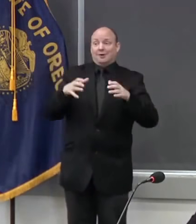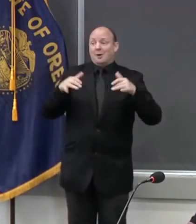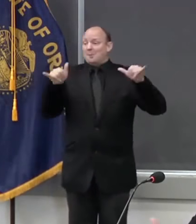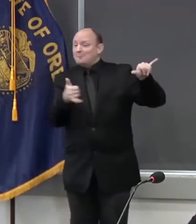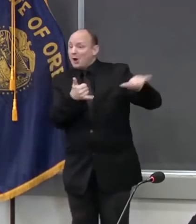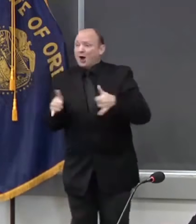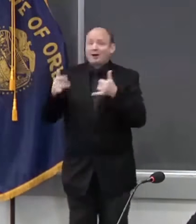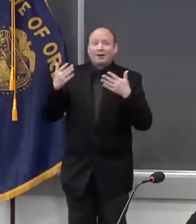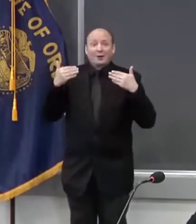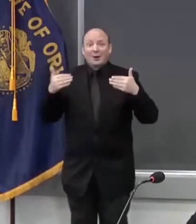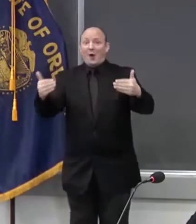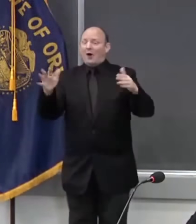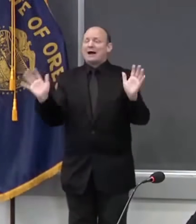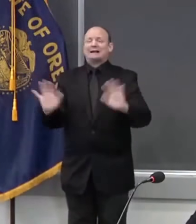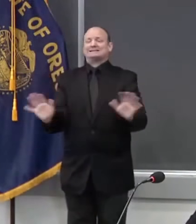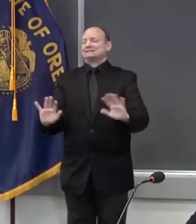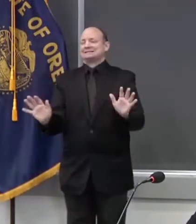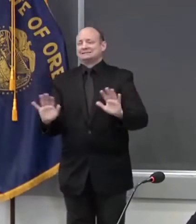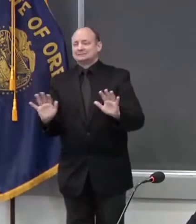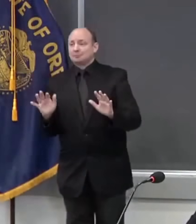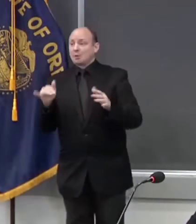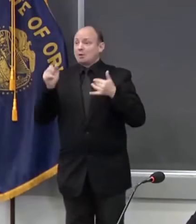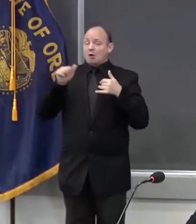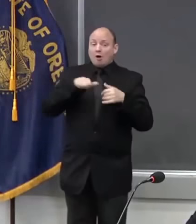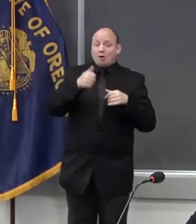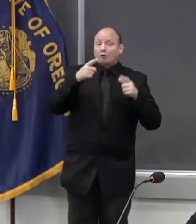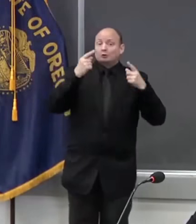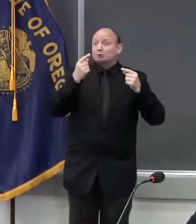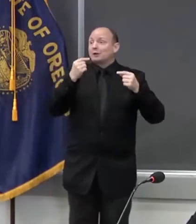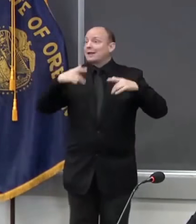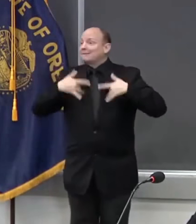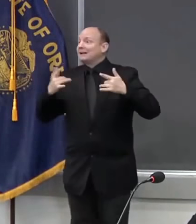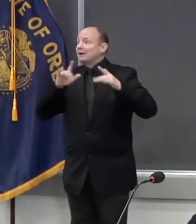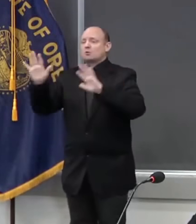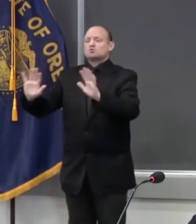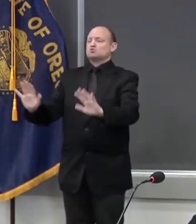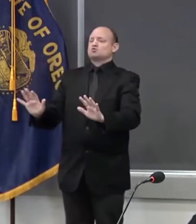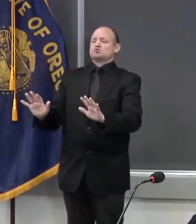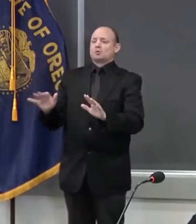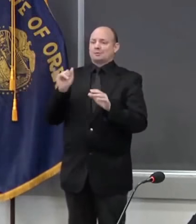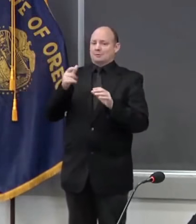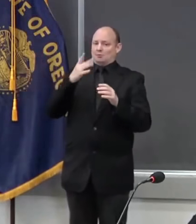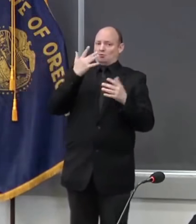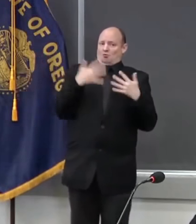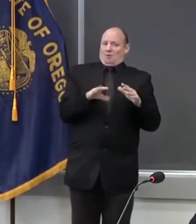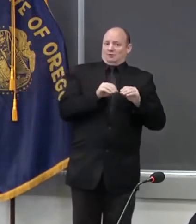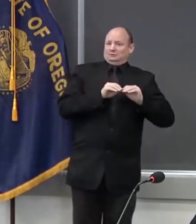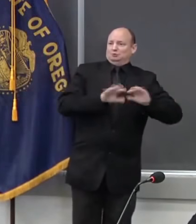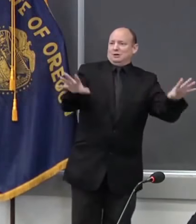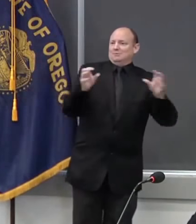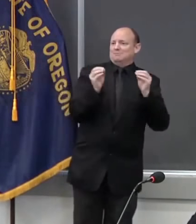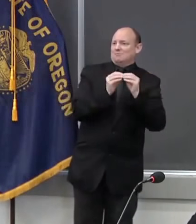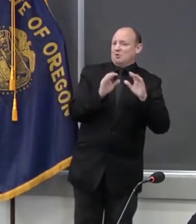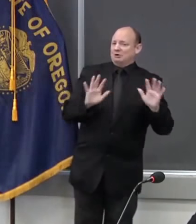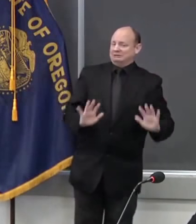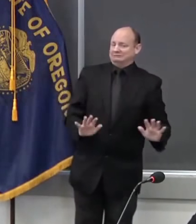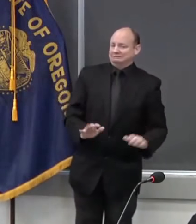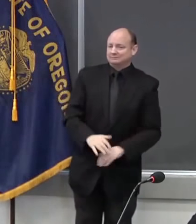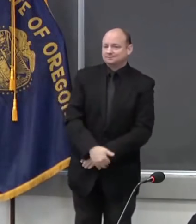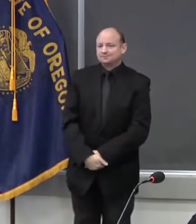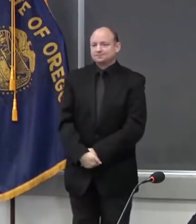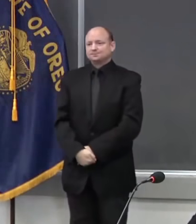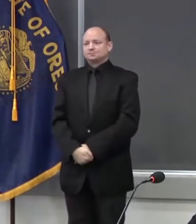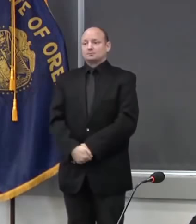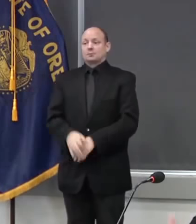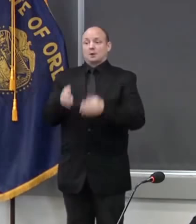at houses and other places remain the primary vector of COVID-19 transmission. As Public Health